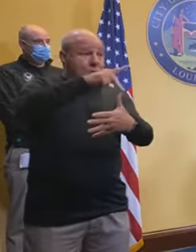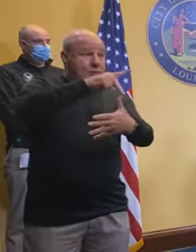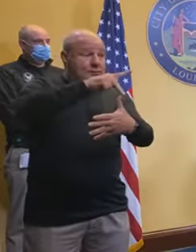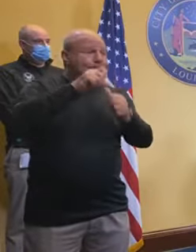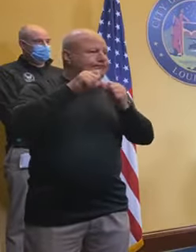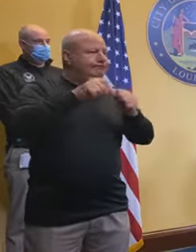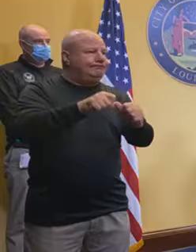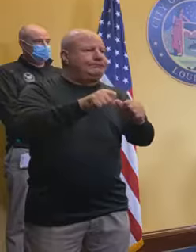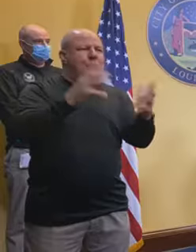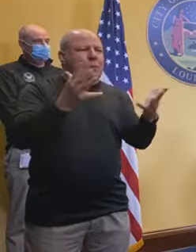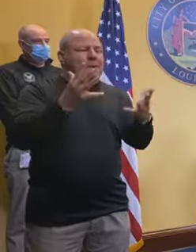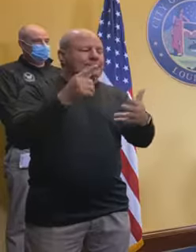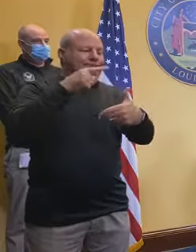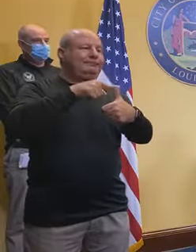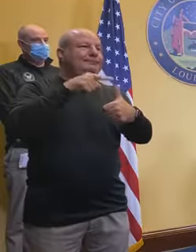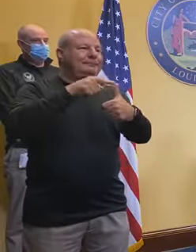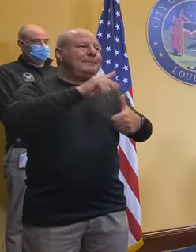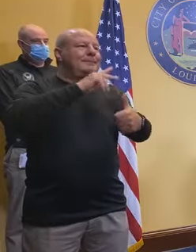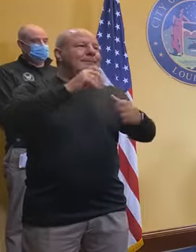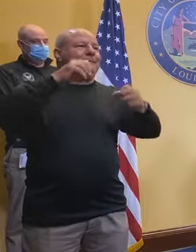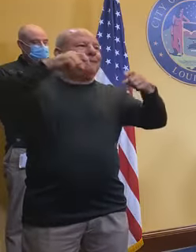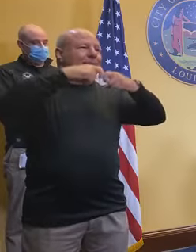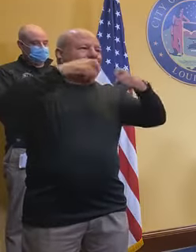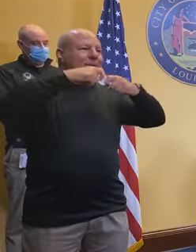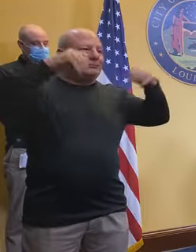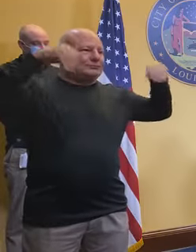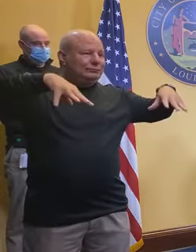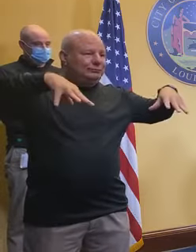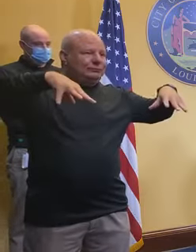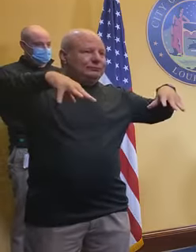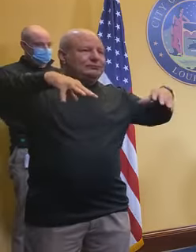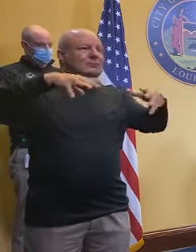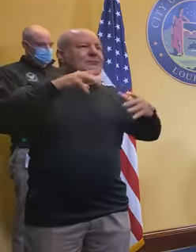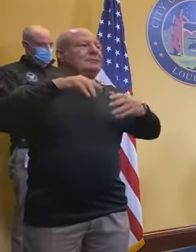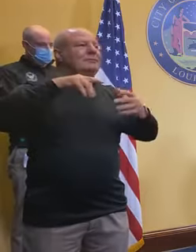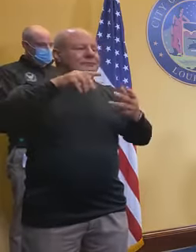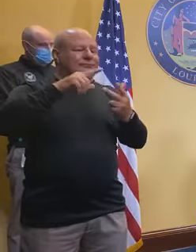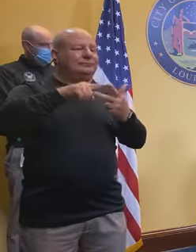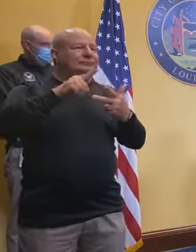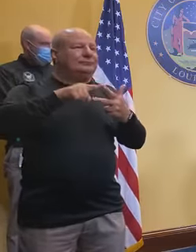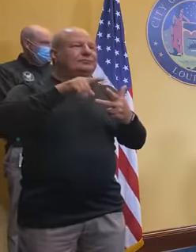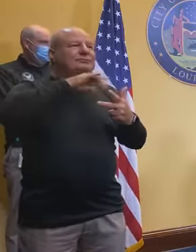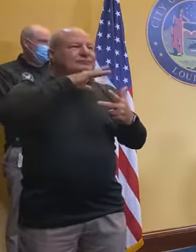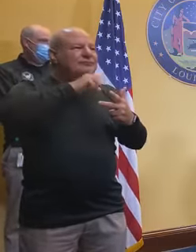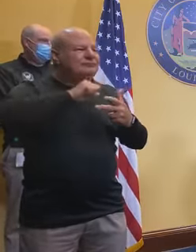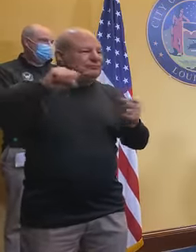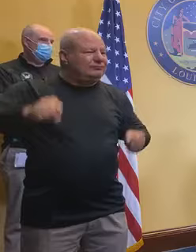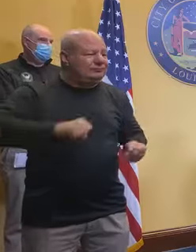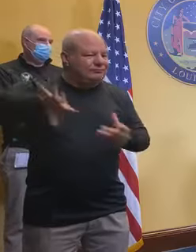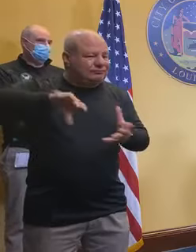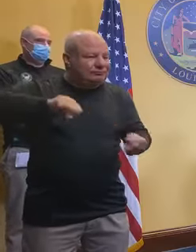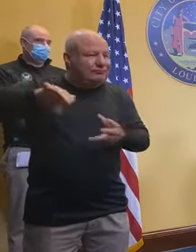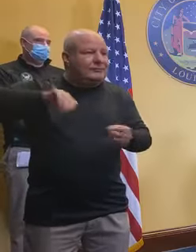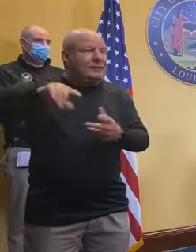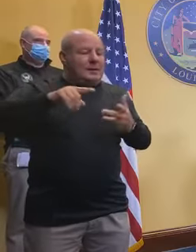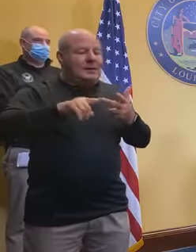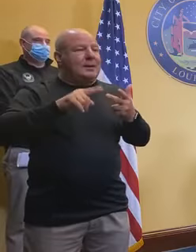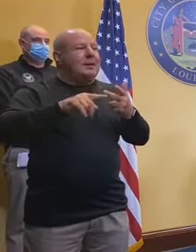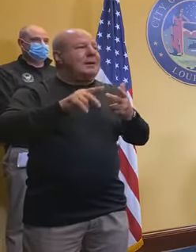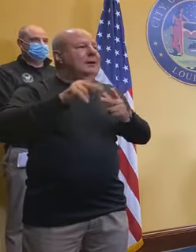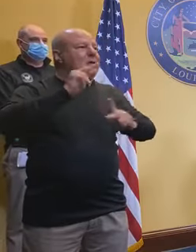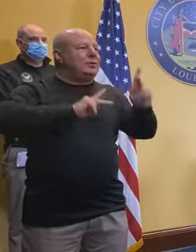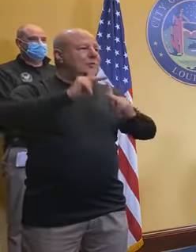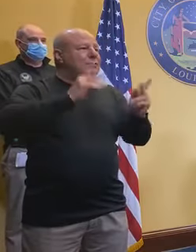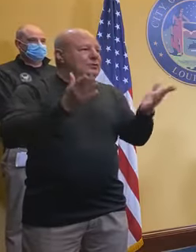be, of course, power restoration, debris removal, and human services. Power restoration, as